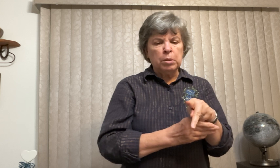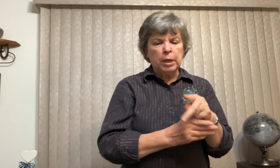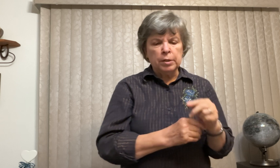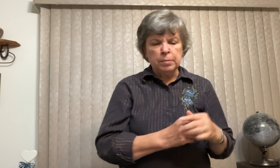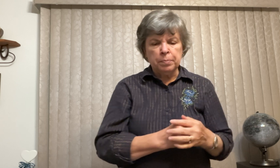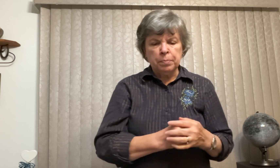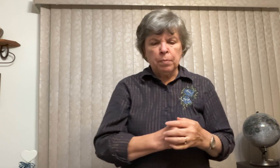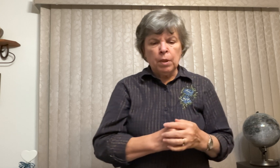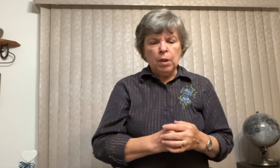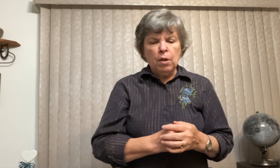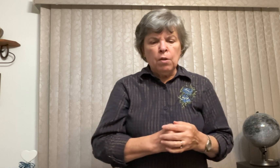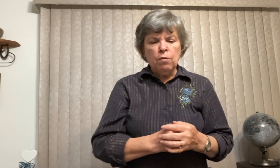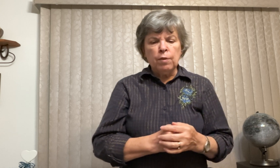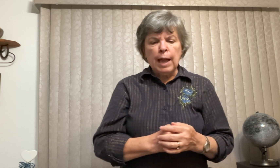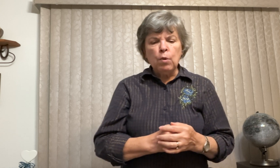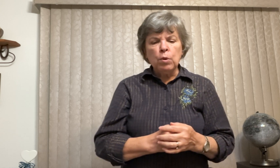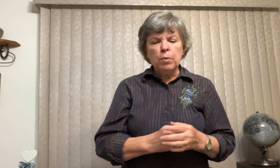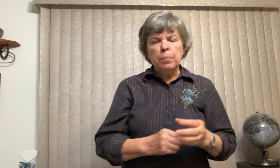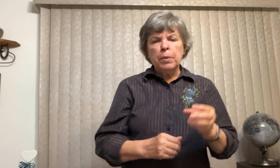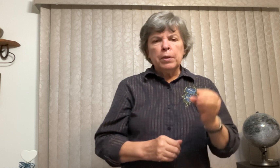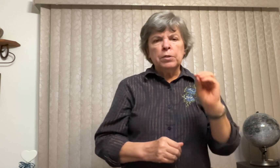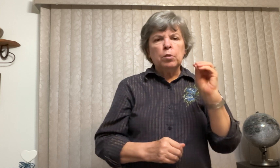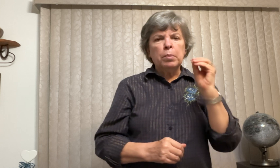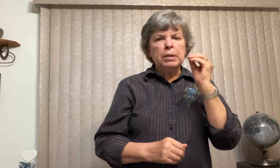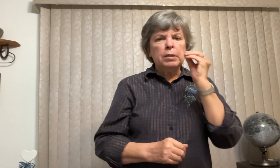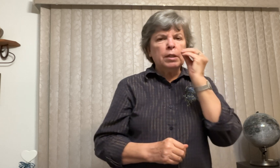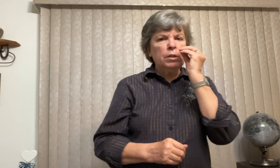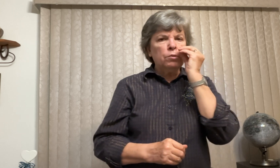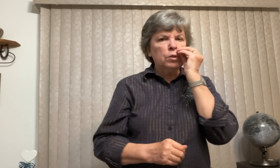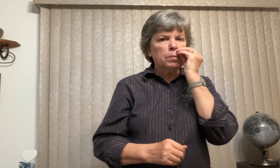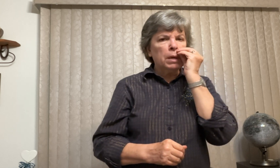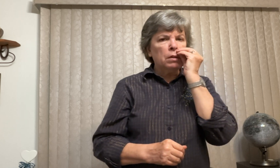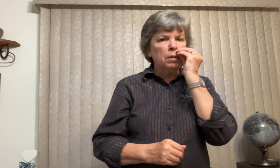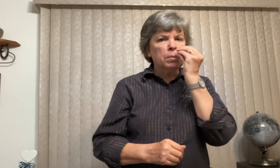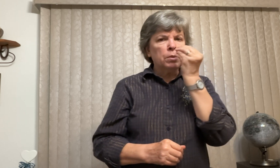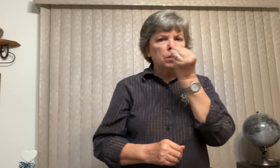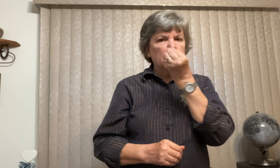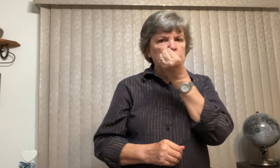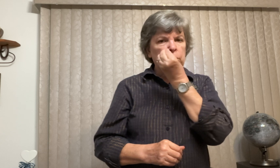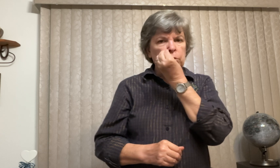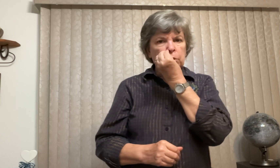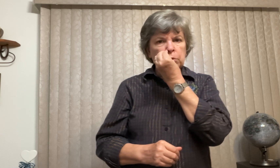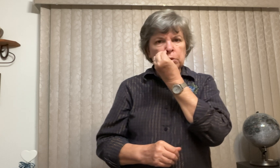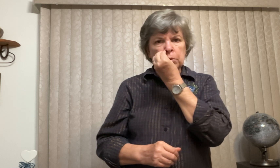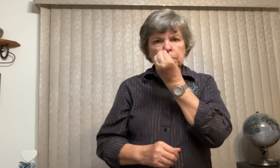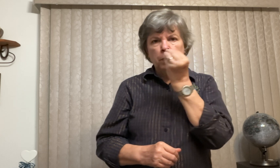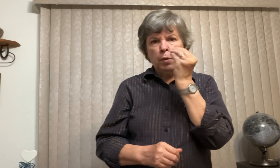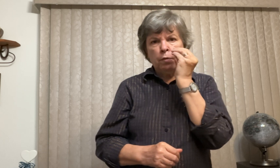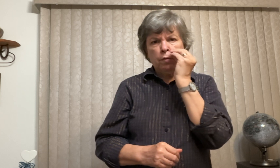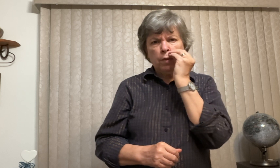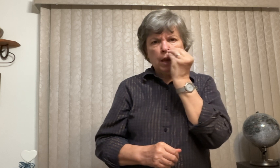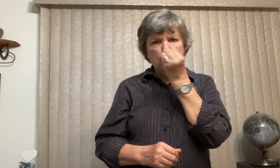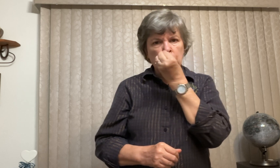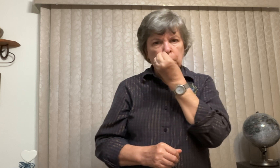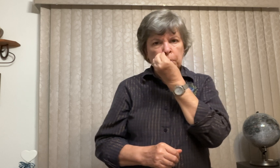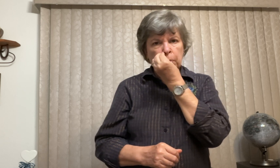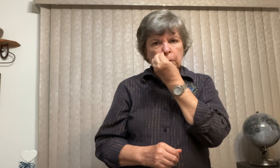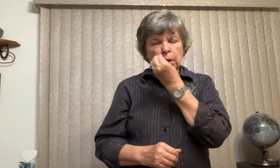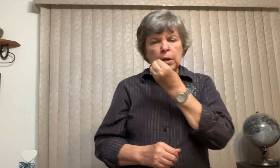plant. Flower, so basically you smell on both sides of your nose. Flower.